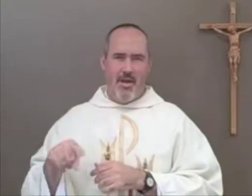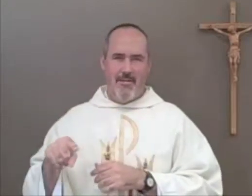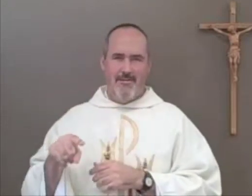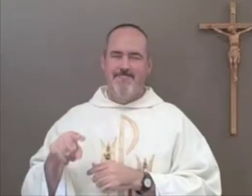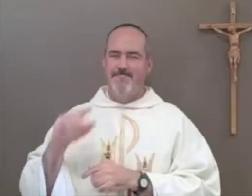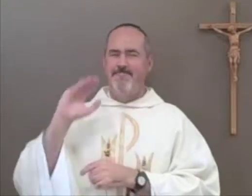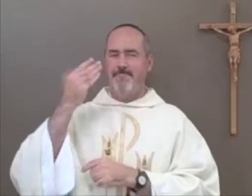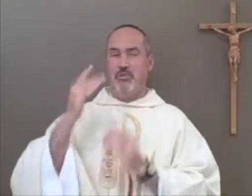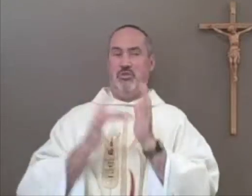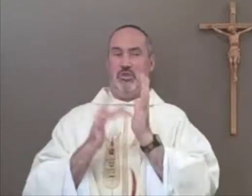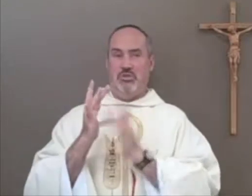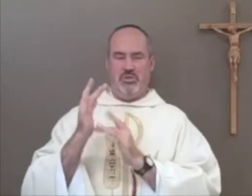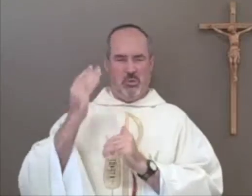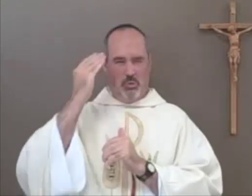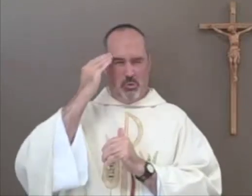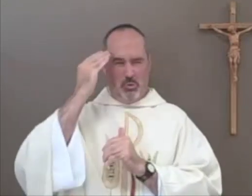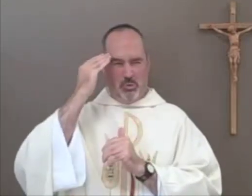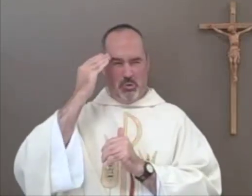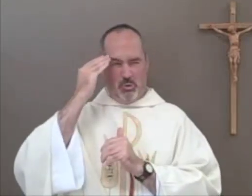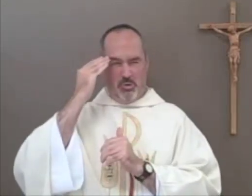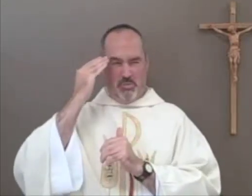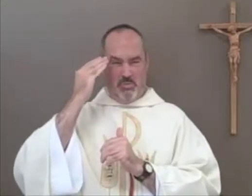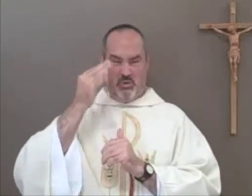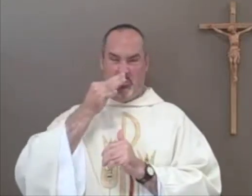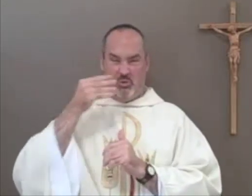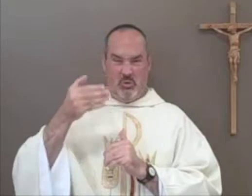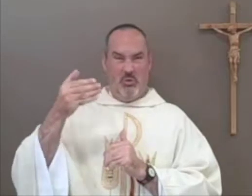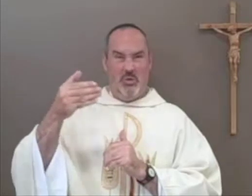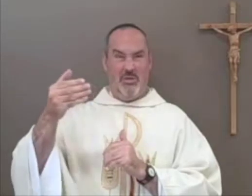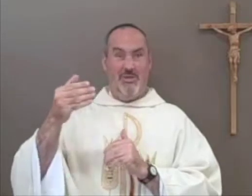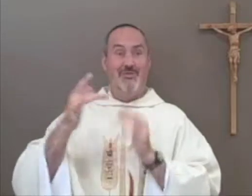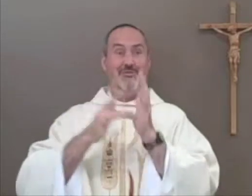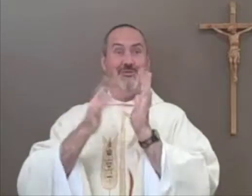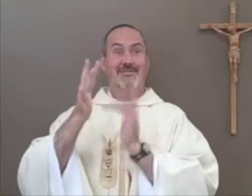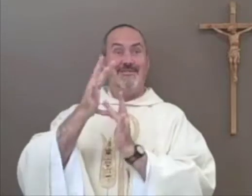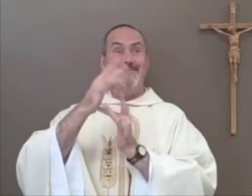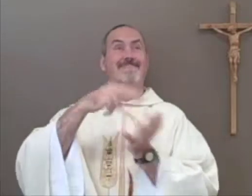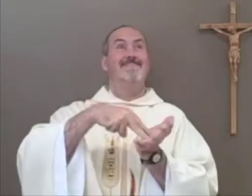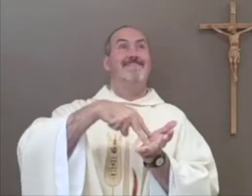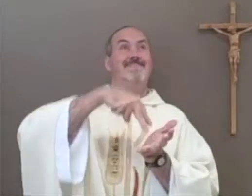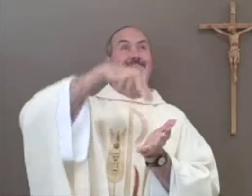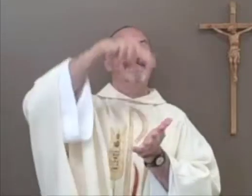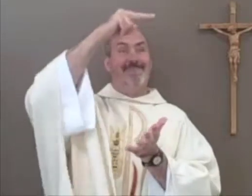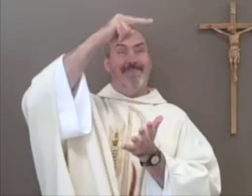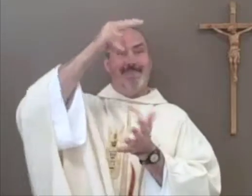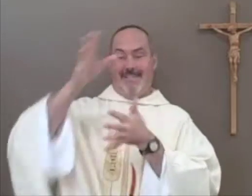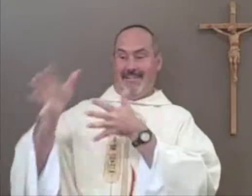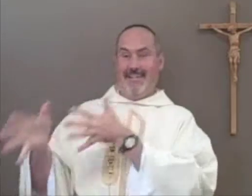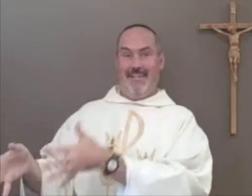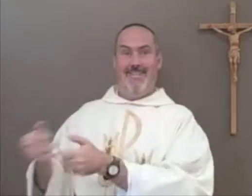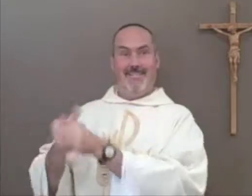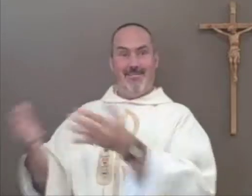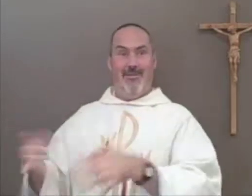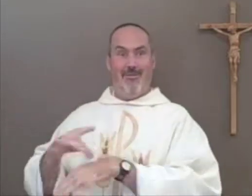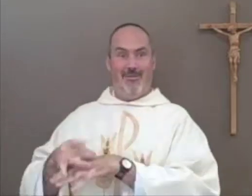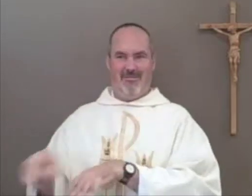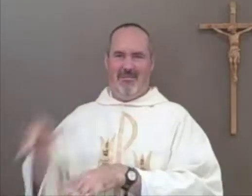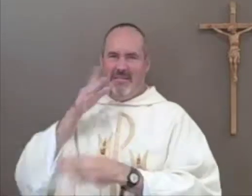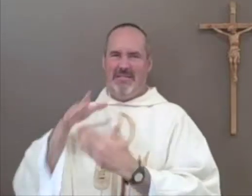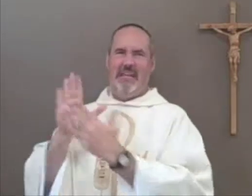It seems that he knew that very soon he would be ascending into heaven and leave his disciples here on earth without him to